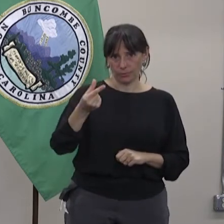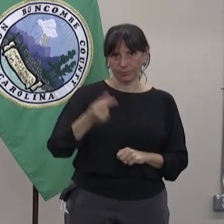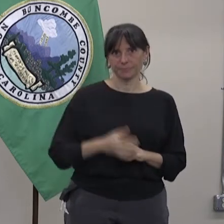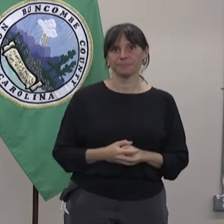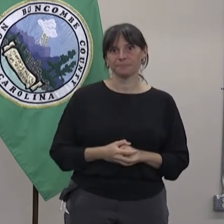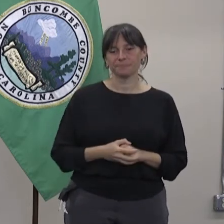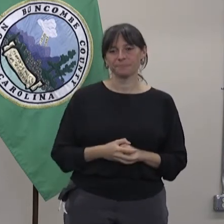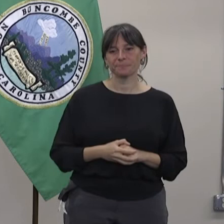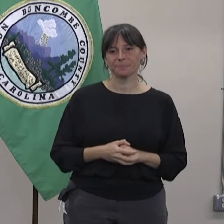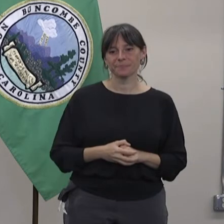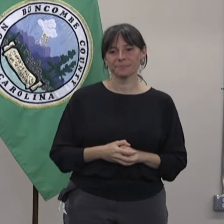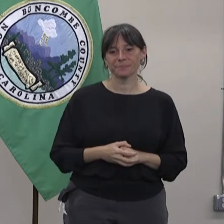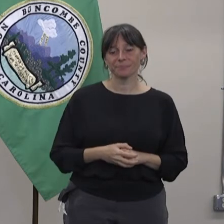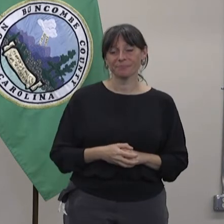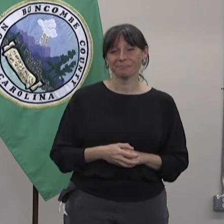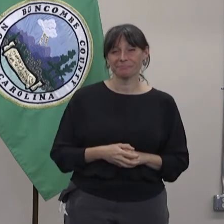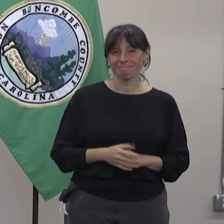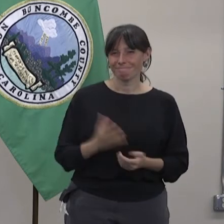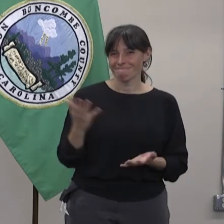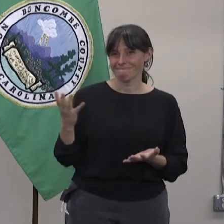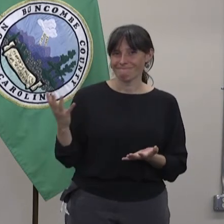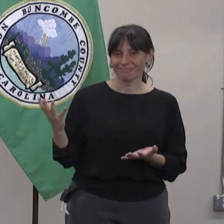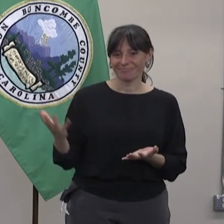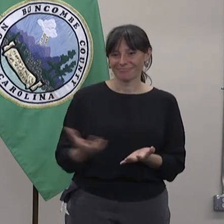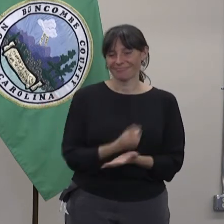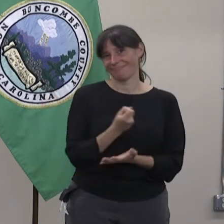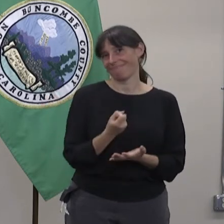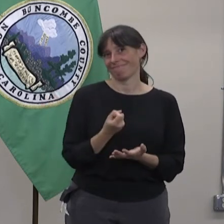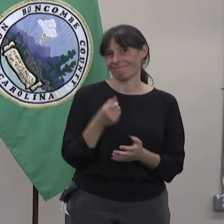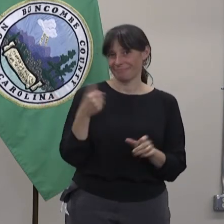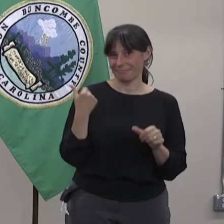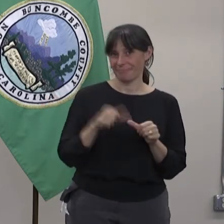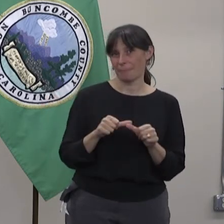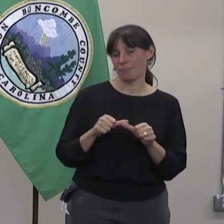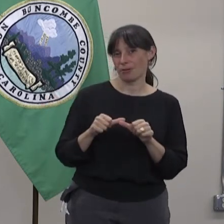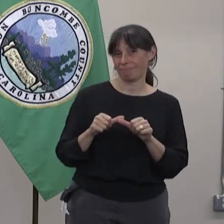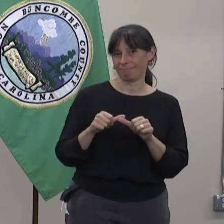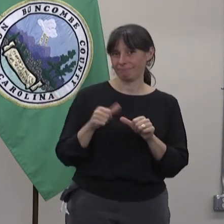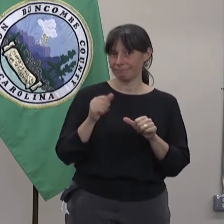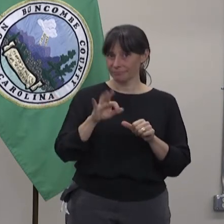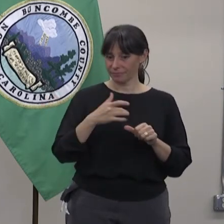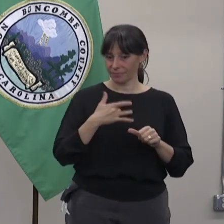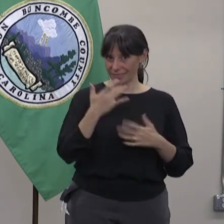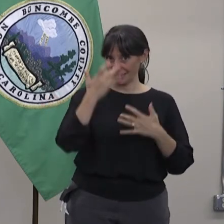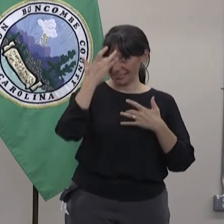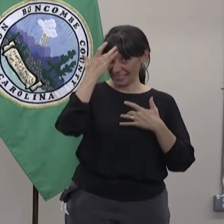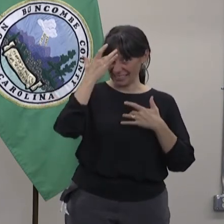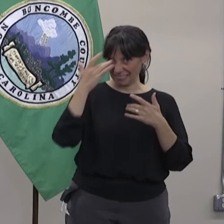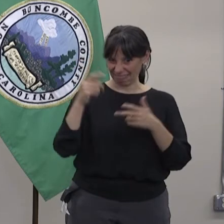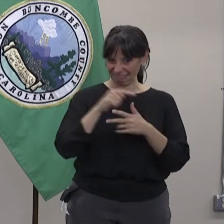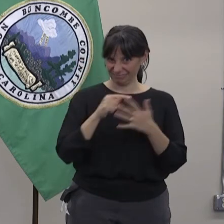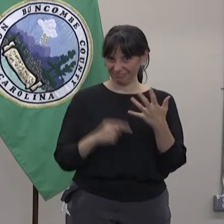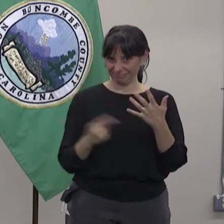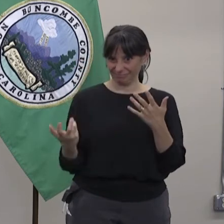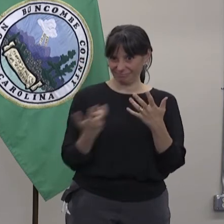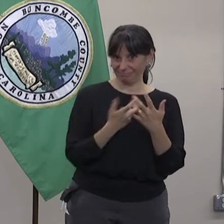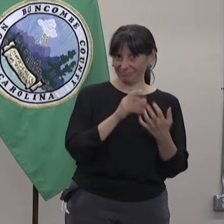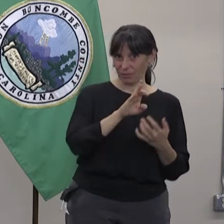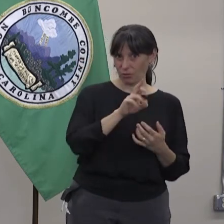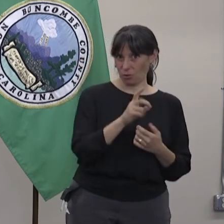This is also a really good time to remind everyone that if you are having symptoms consistent with COVID, you should not go to work or